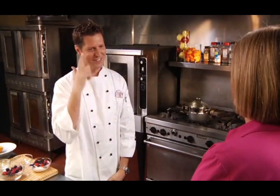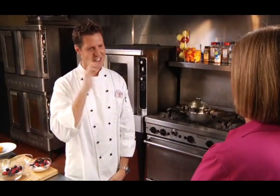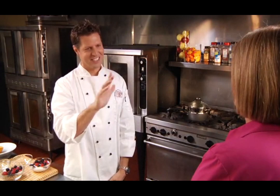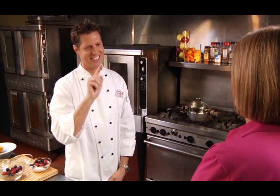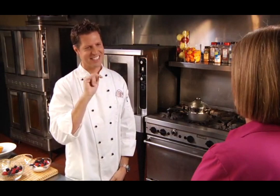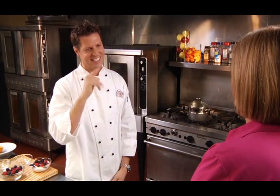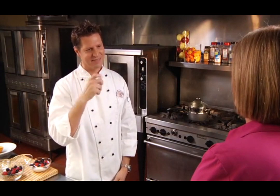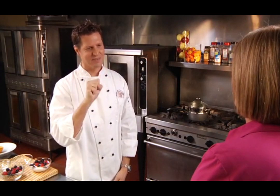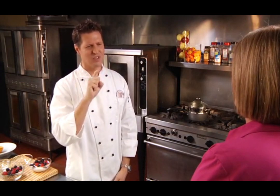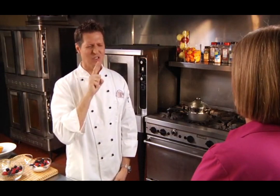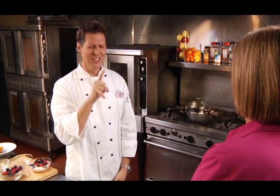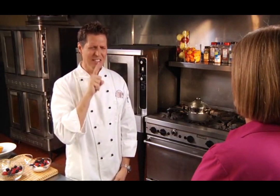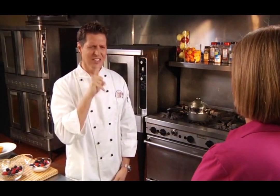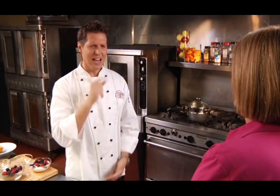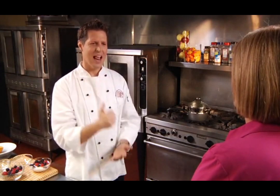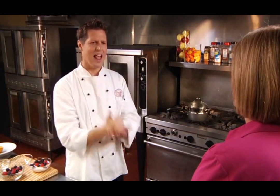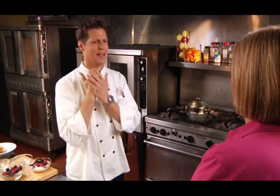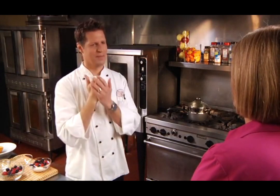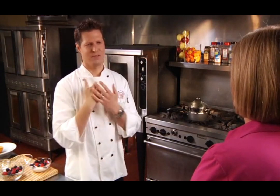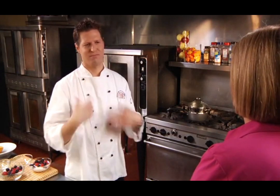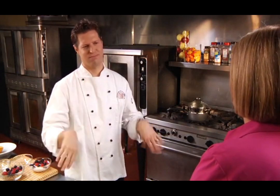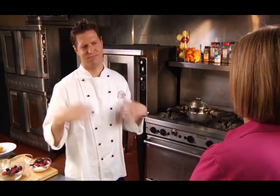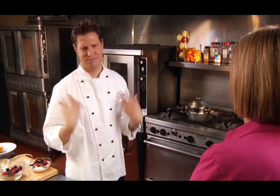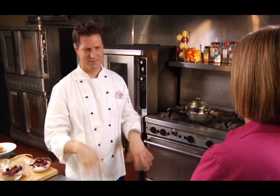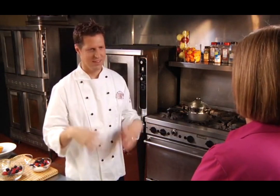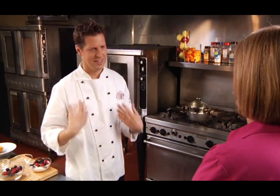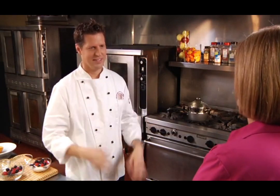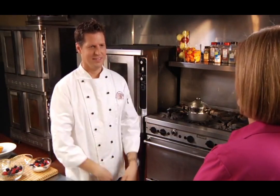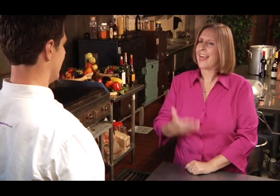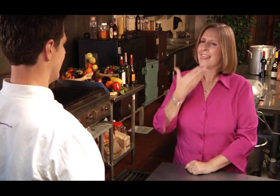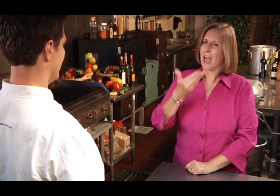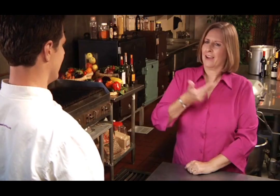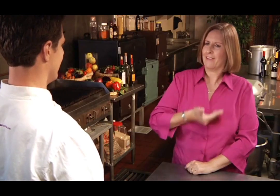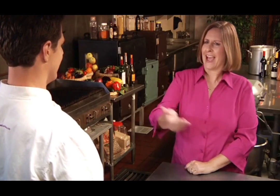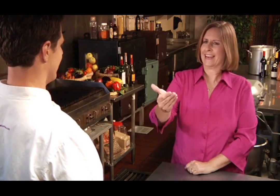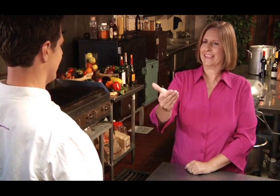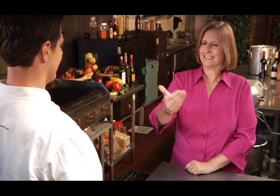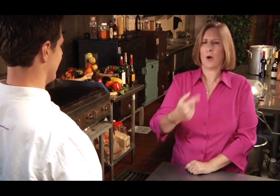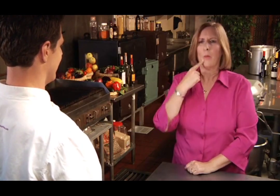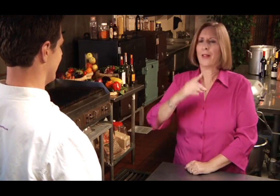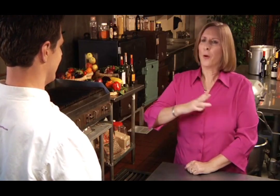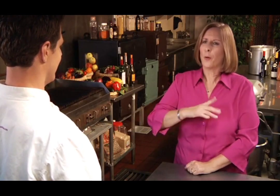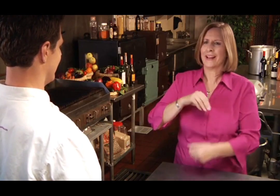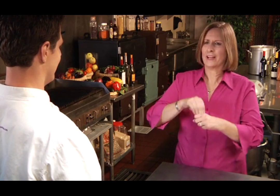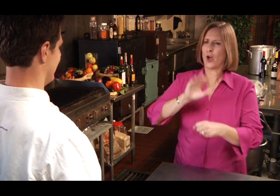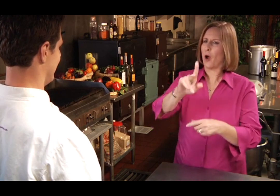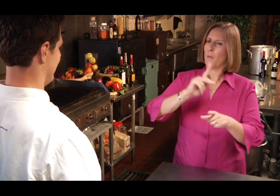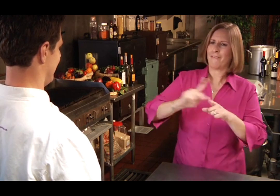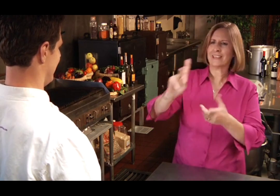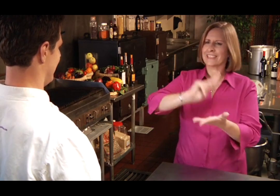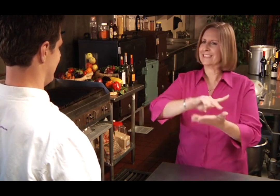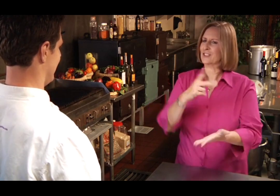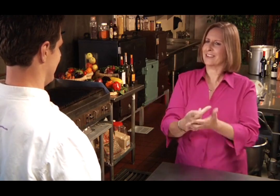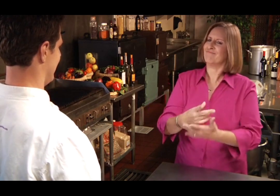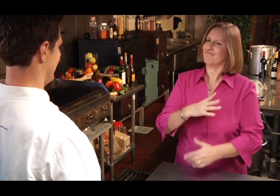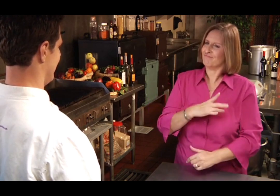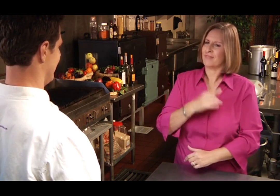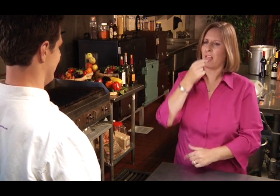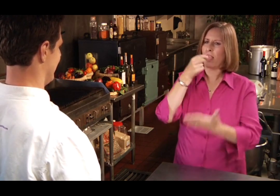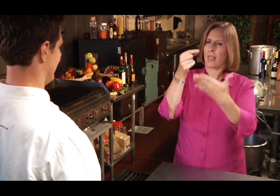Thank you for your helpful tips, Patty. Thank you for having me. It's cool being in a professional kitchen. I can check